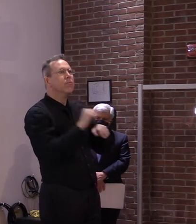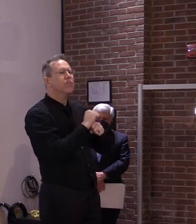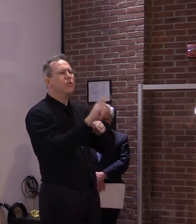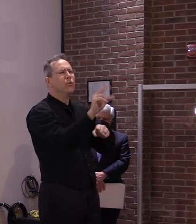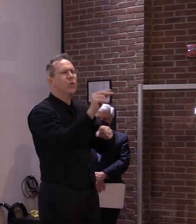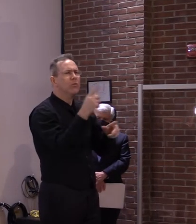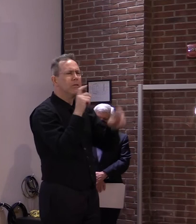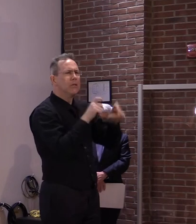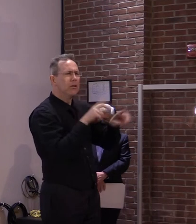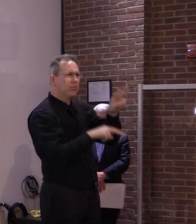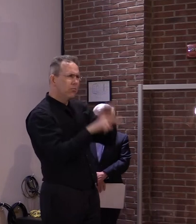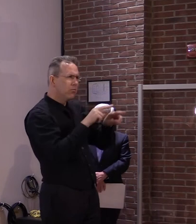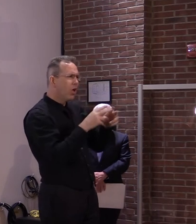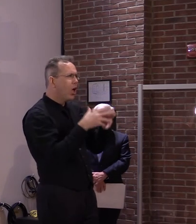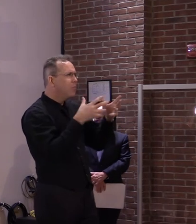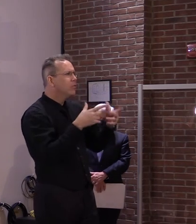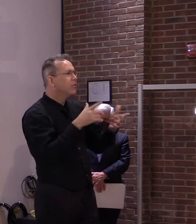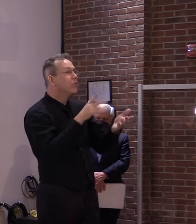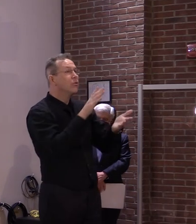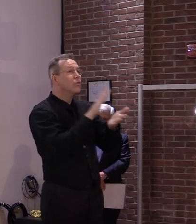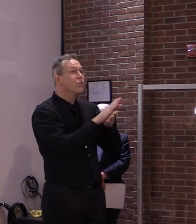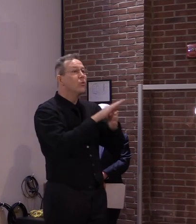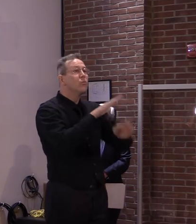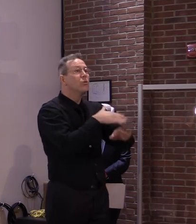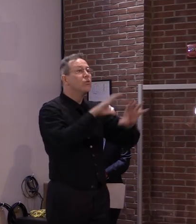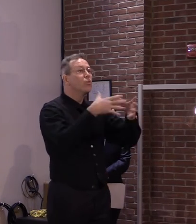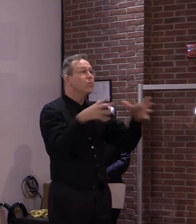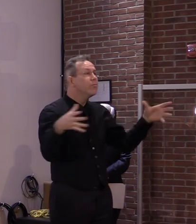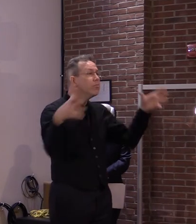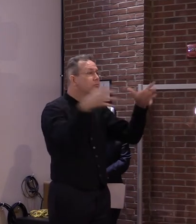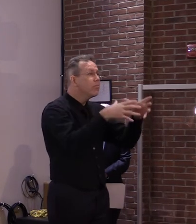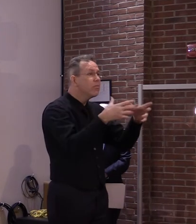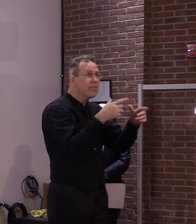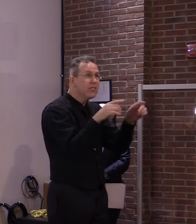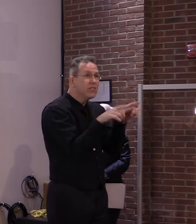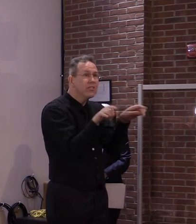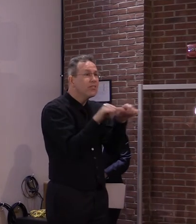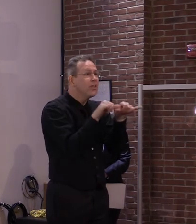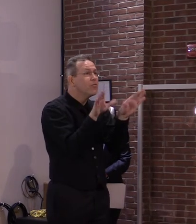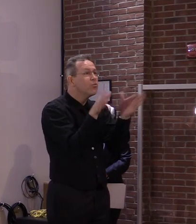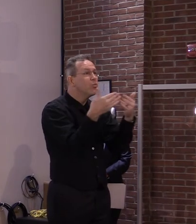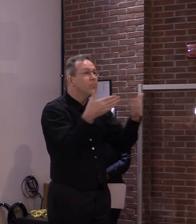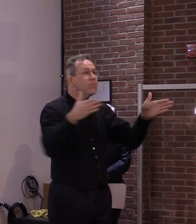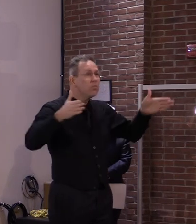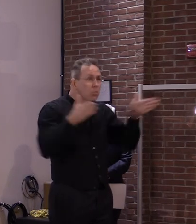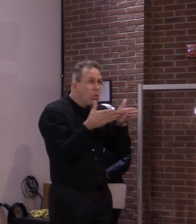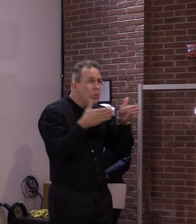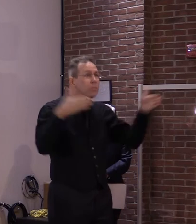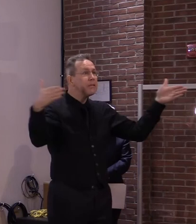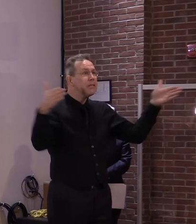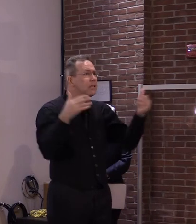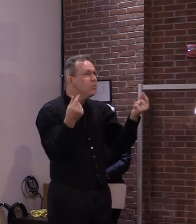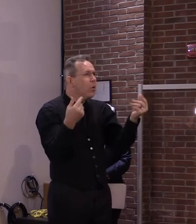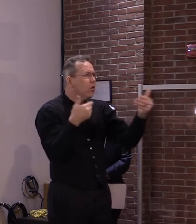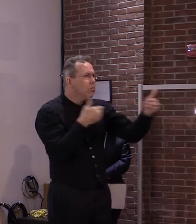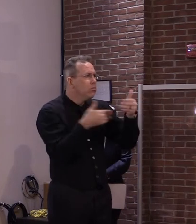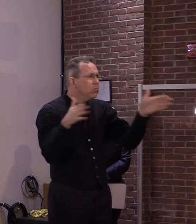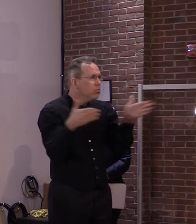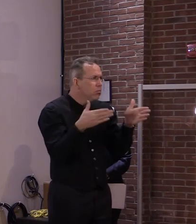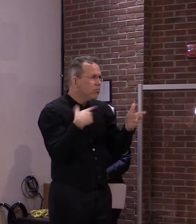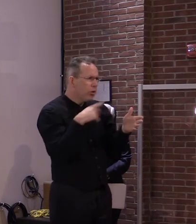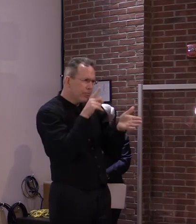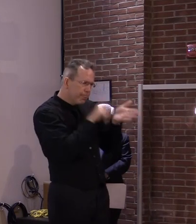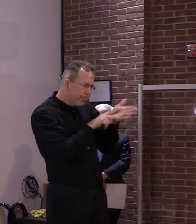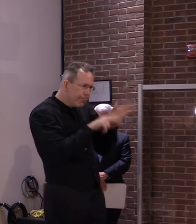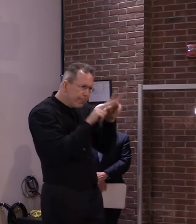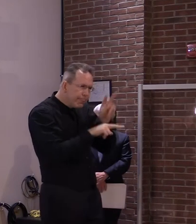room or an ensemble uh space so we we do look at that information um but ultimately we have to make an assessment